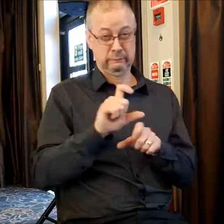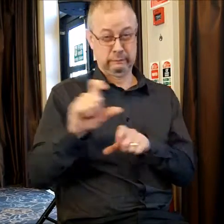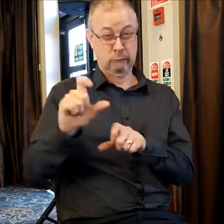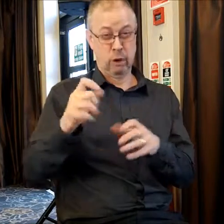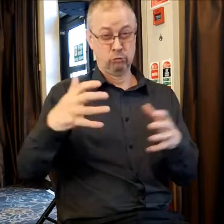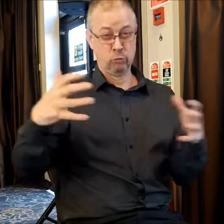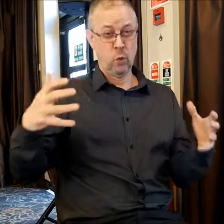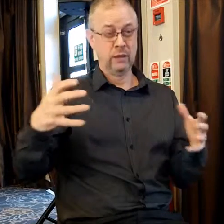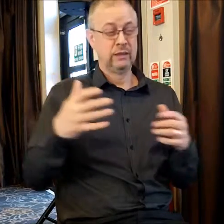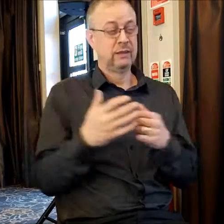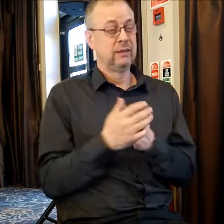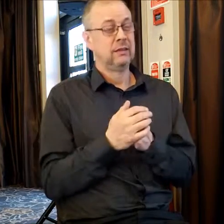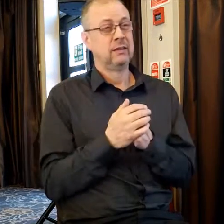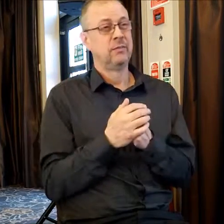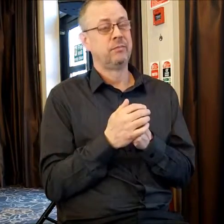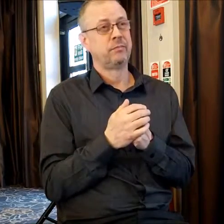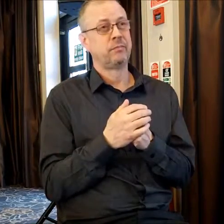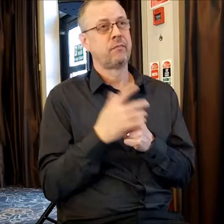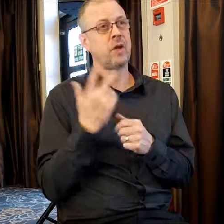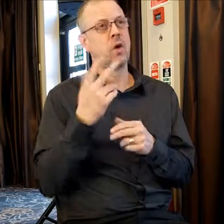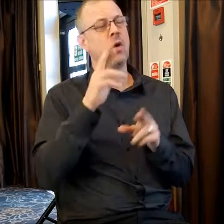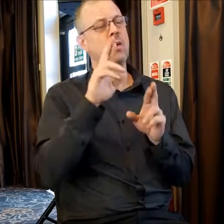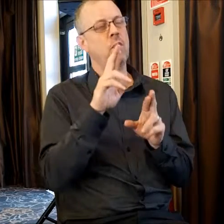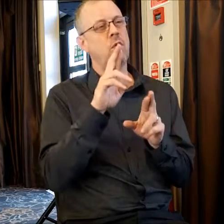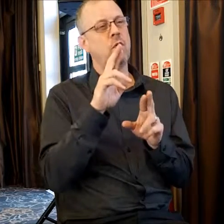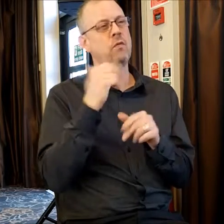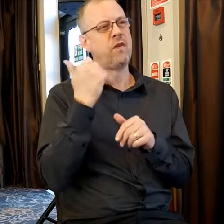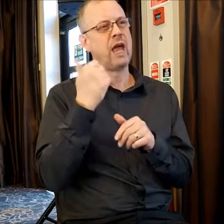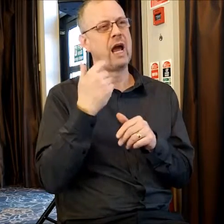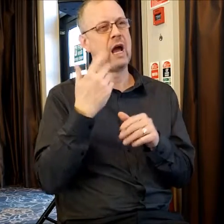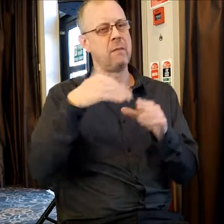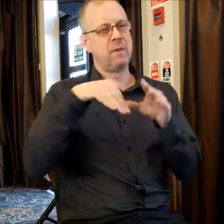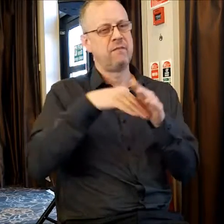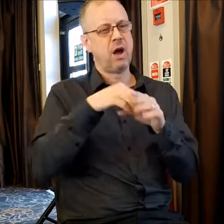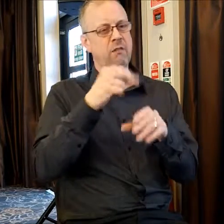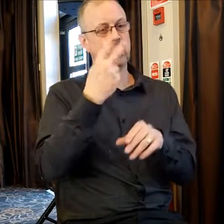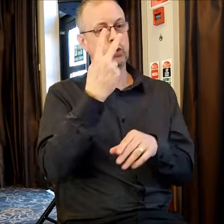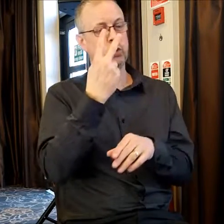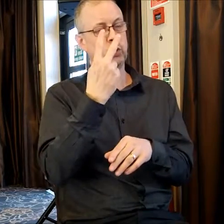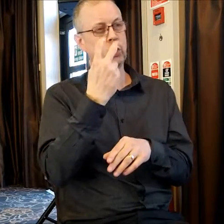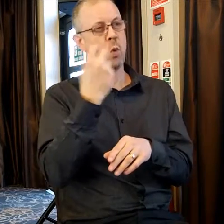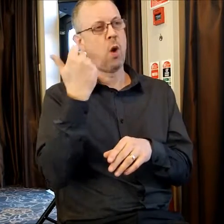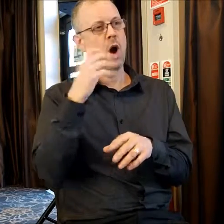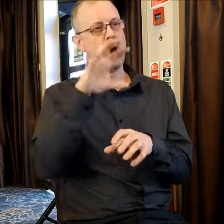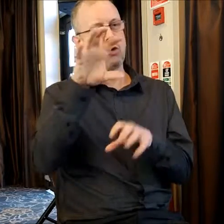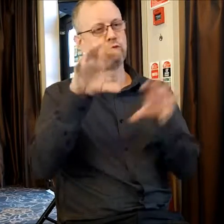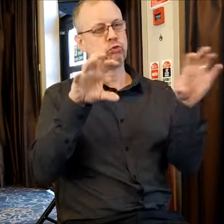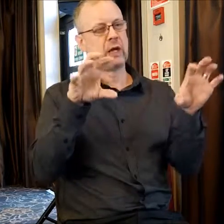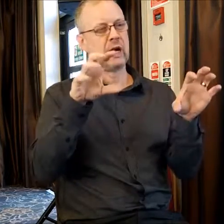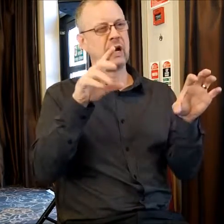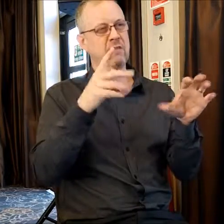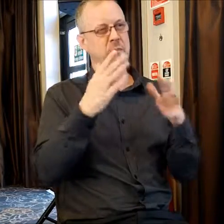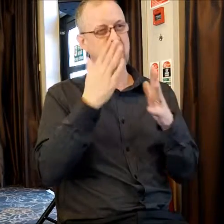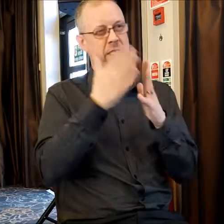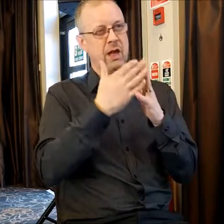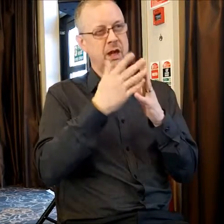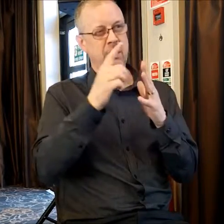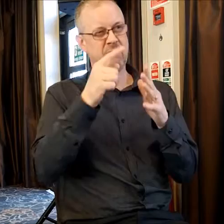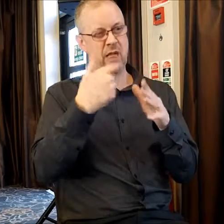We hope to be in at least 2 more countries by the end of this year. And in general, it's been a success. Every